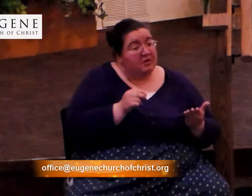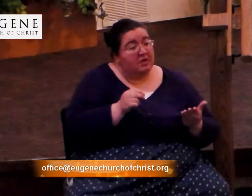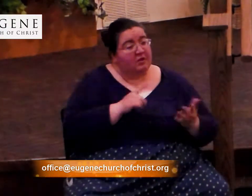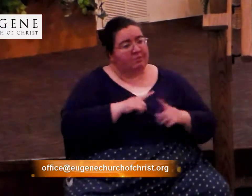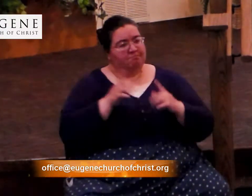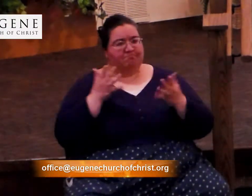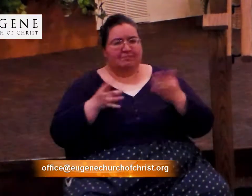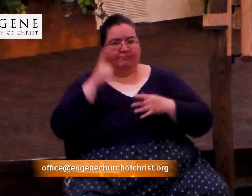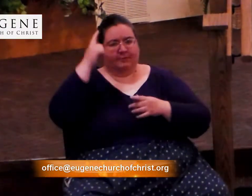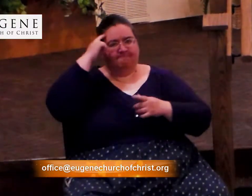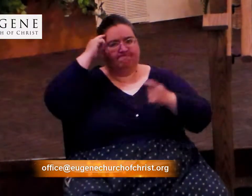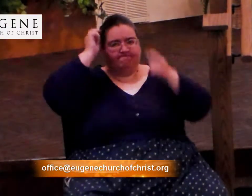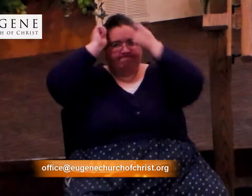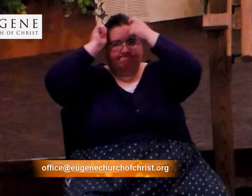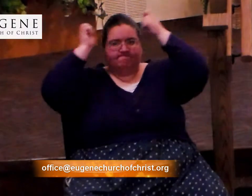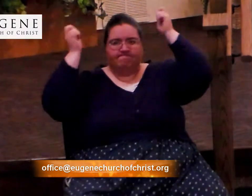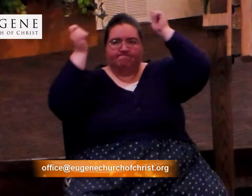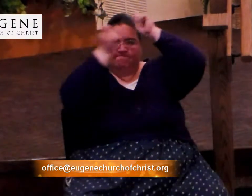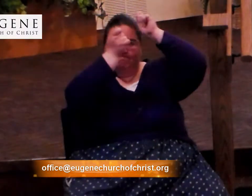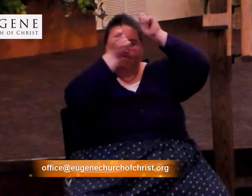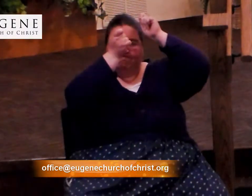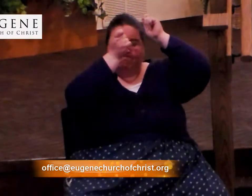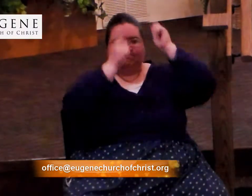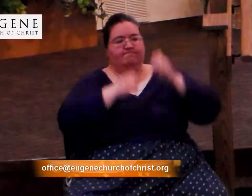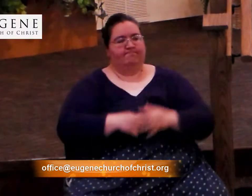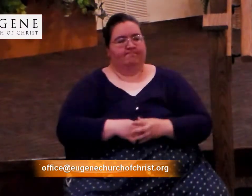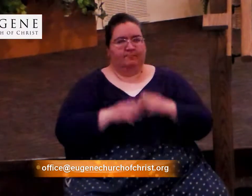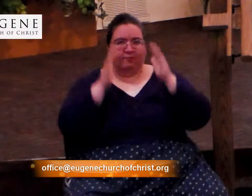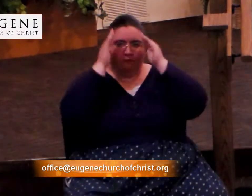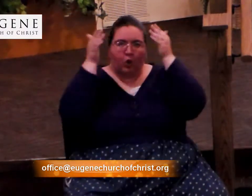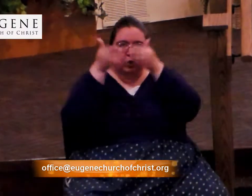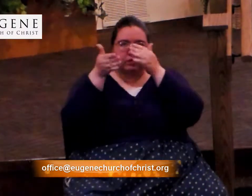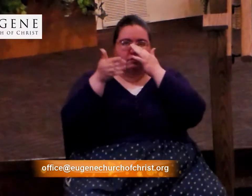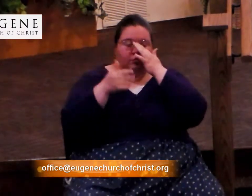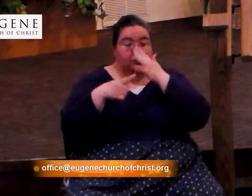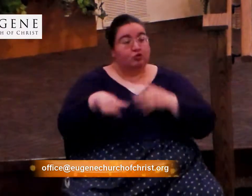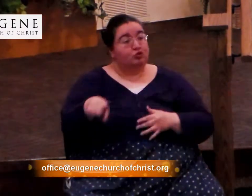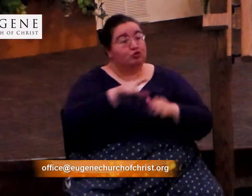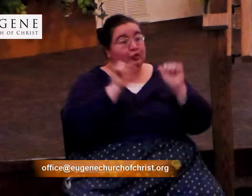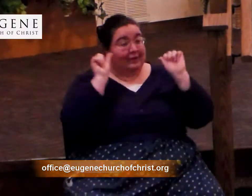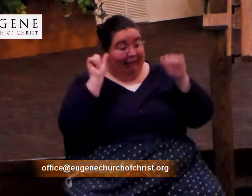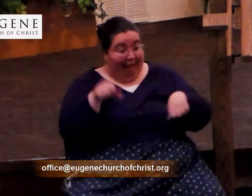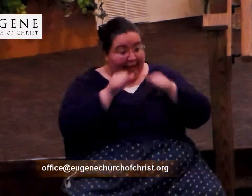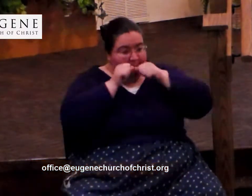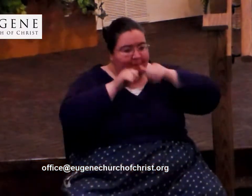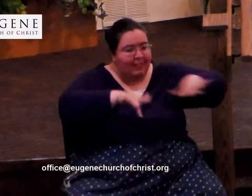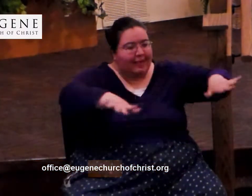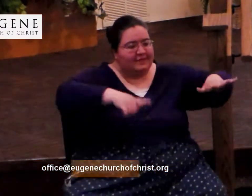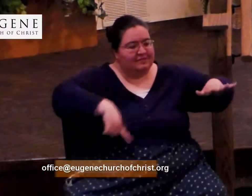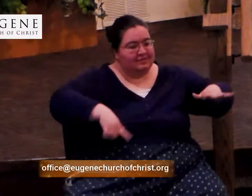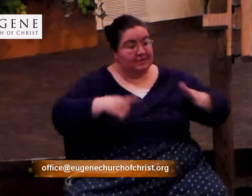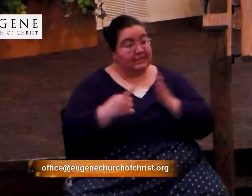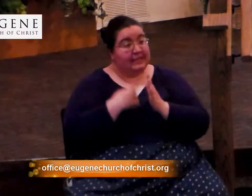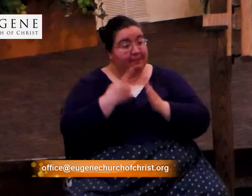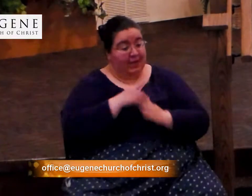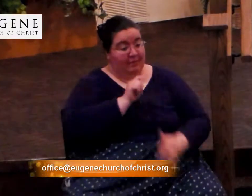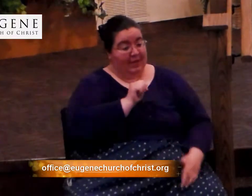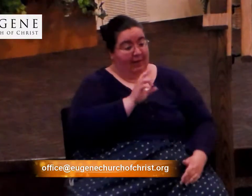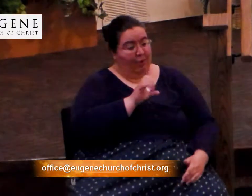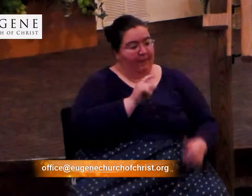people. Abram was being a blessing to strangers sometimes. Other times he didn't trust and wasn't quite as much of a